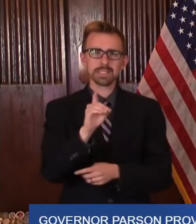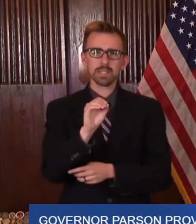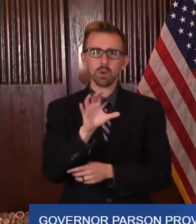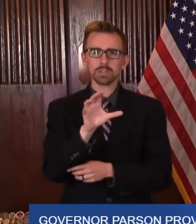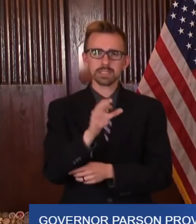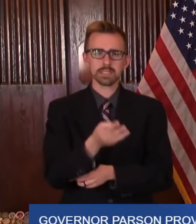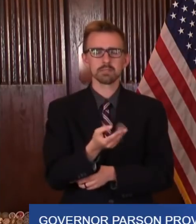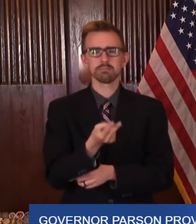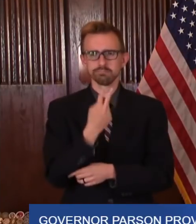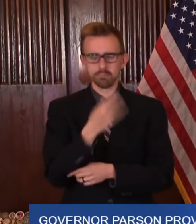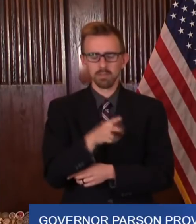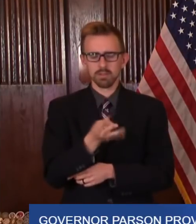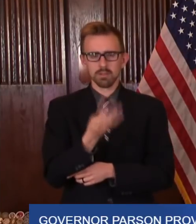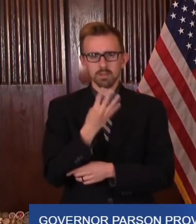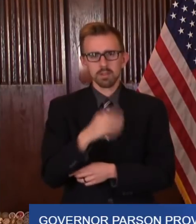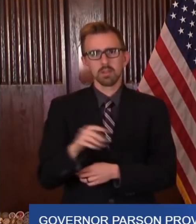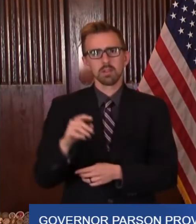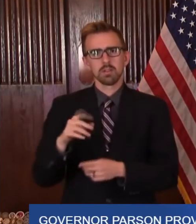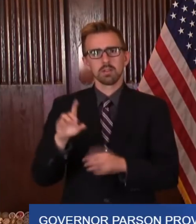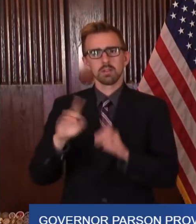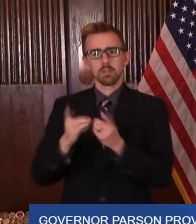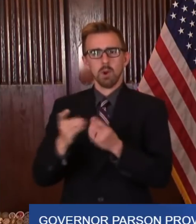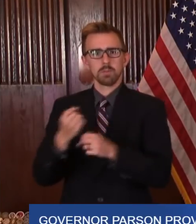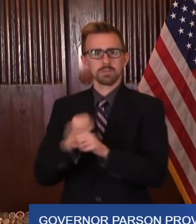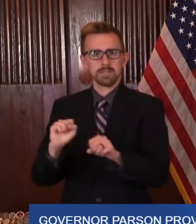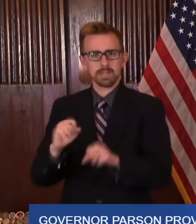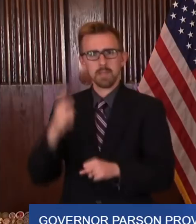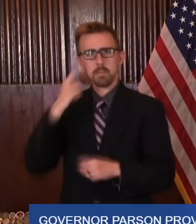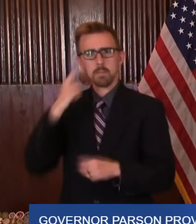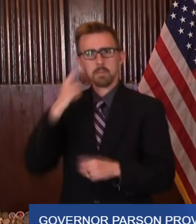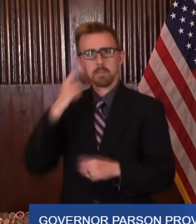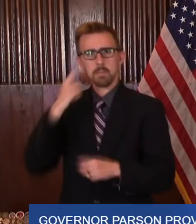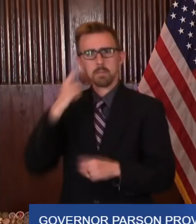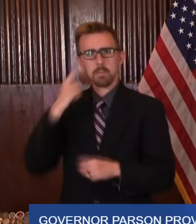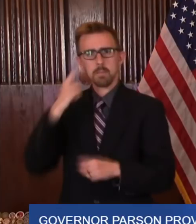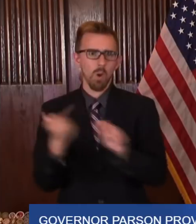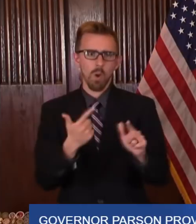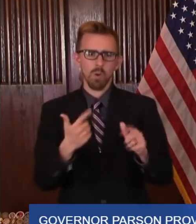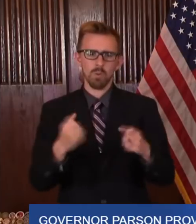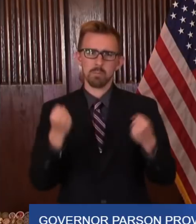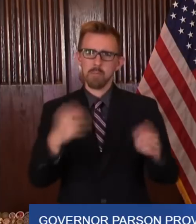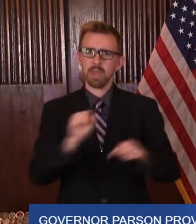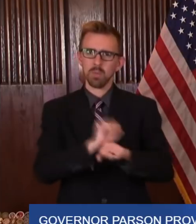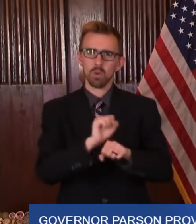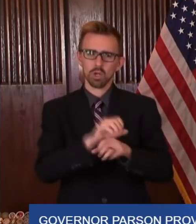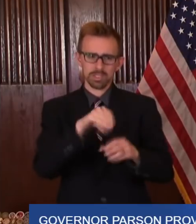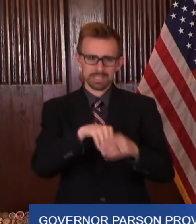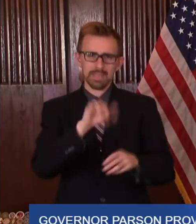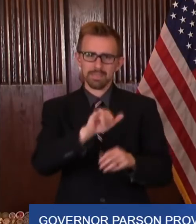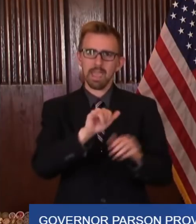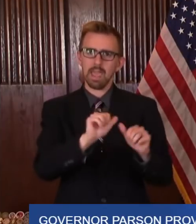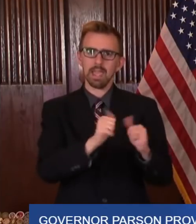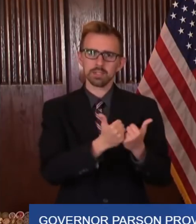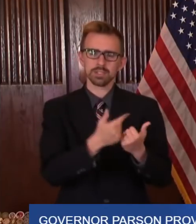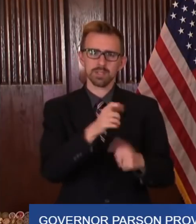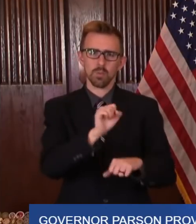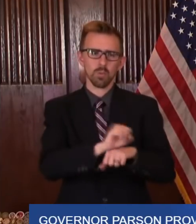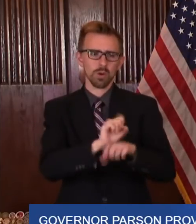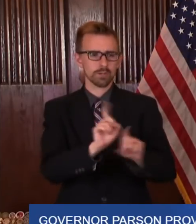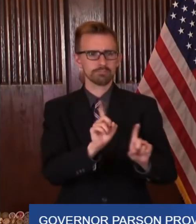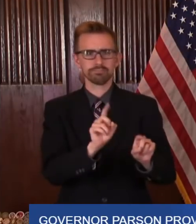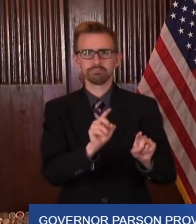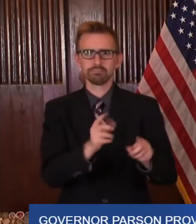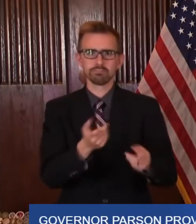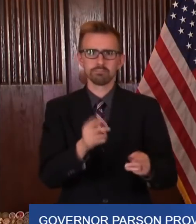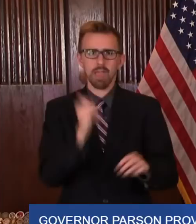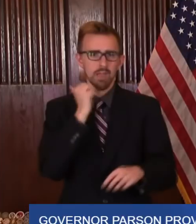for example, public safety, mental health, all of those are a tremendous employees in state government that's been at work every day and had